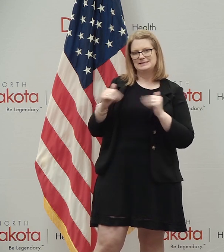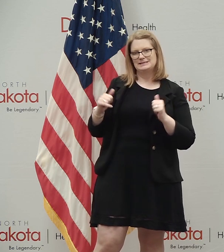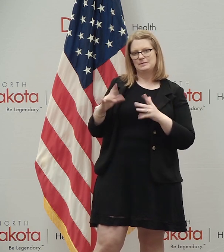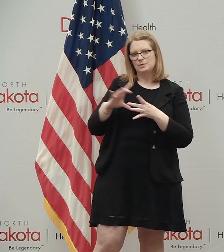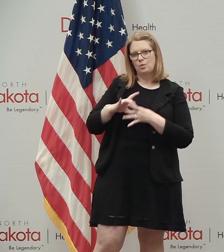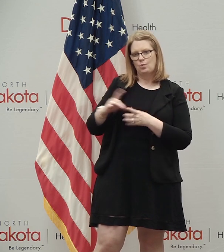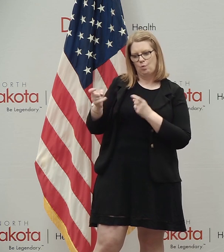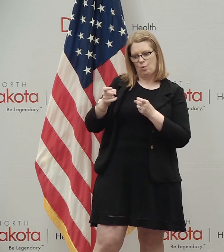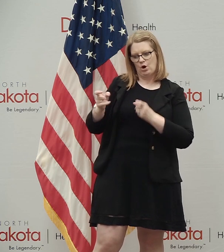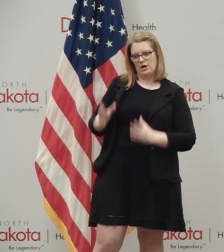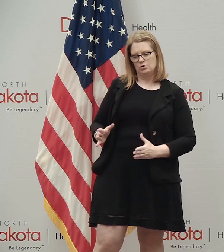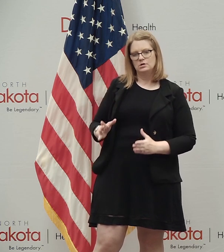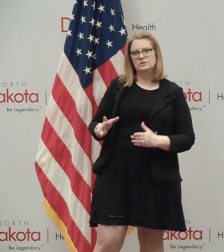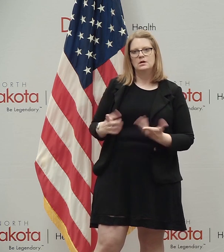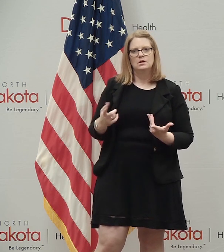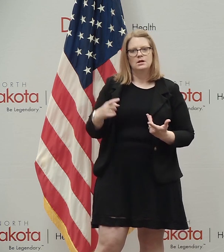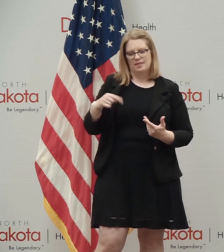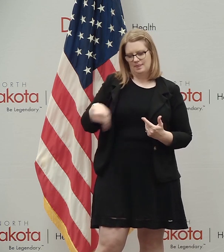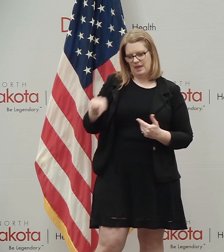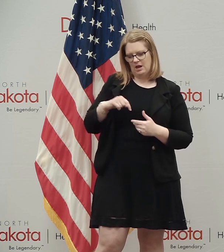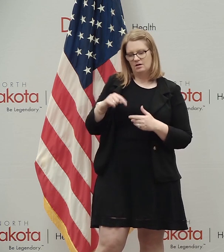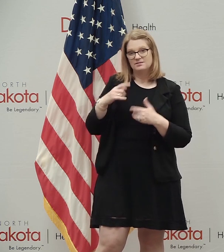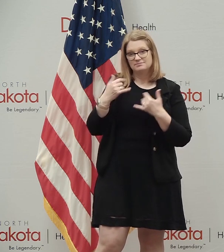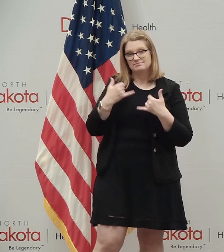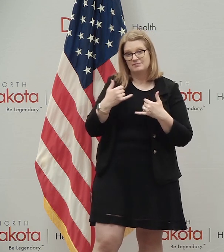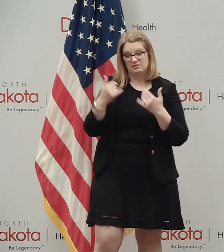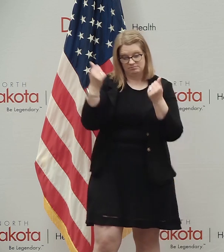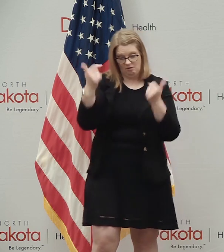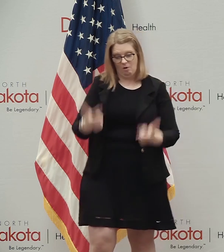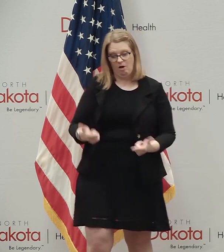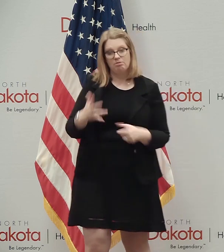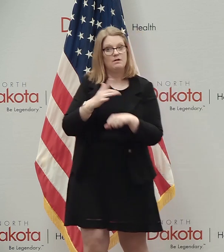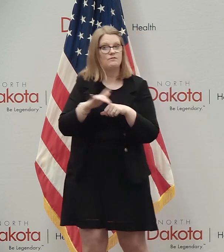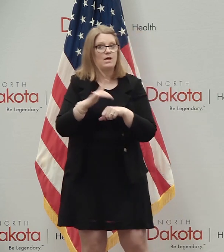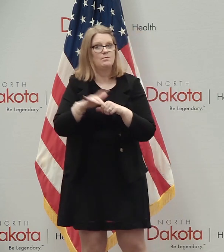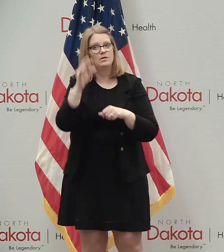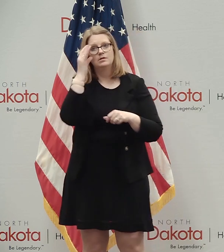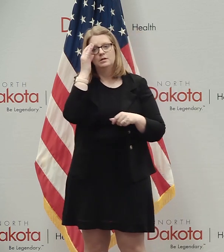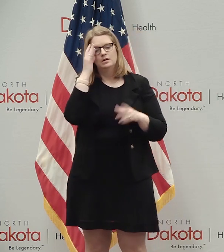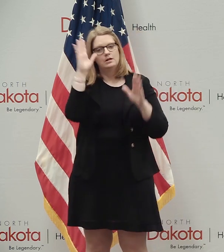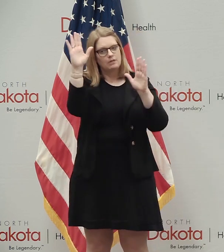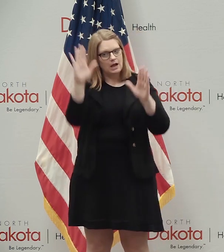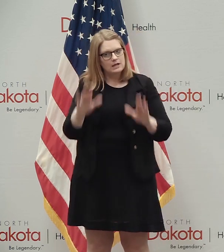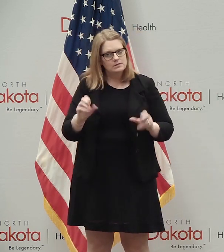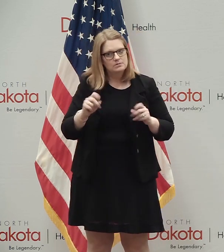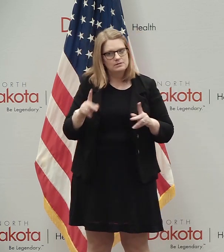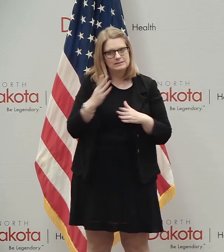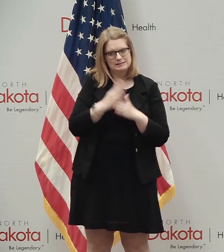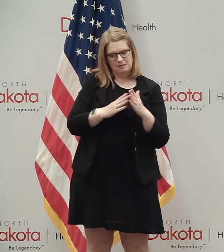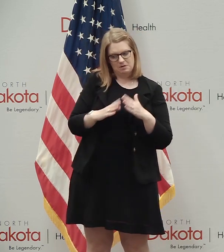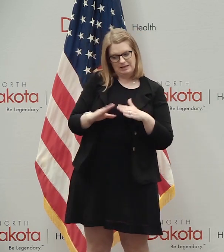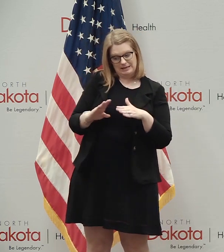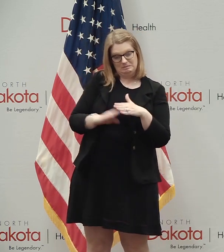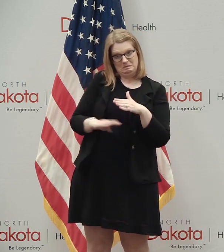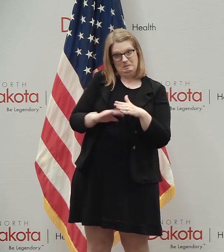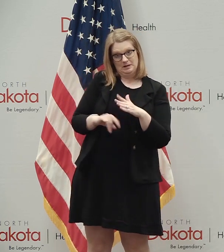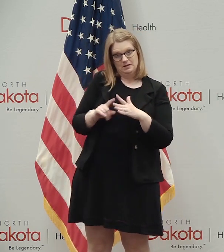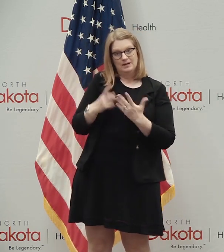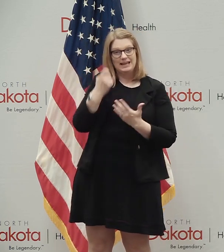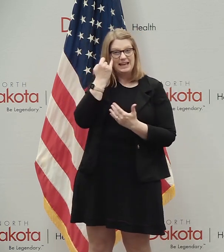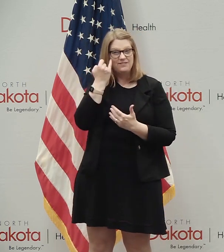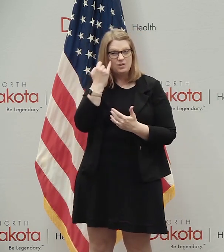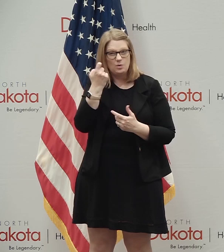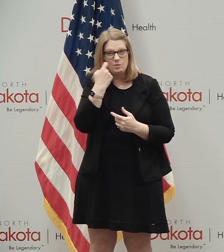Those positions are all ones that are available, and excellent opportunities because some of these are entry level. So if you're a recent college